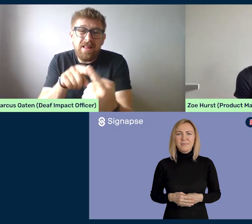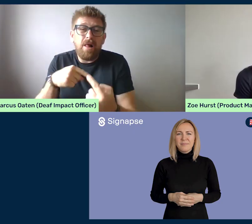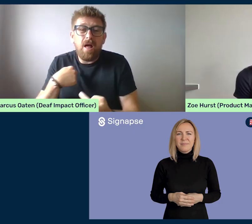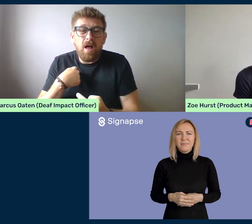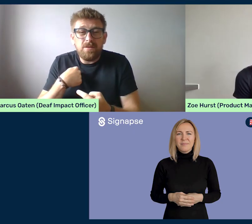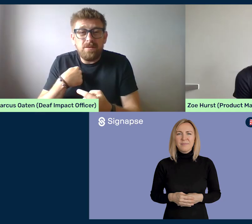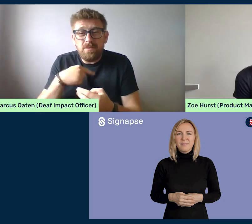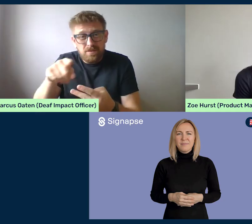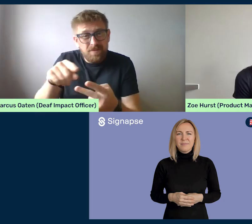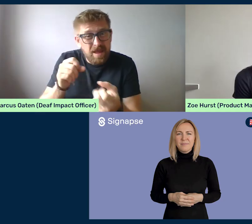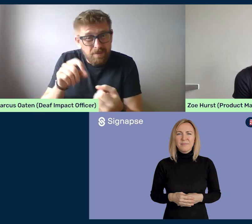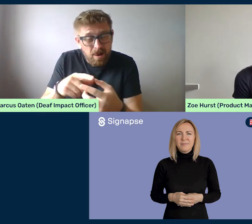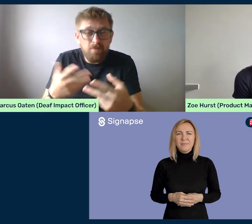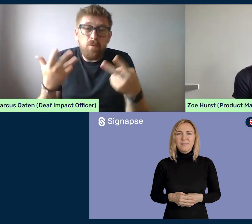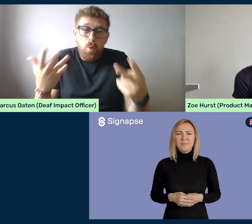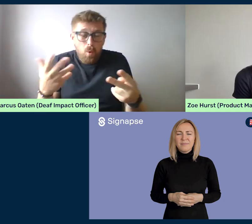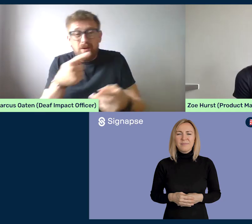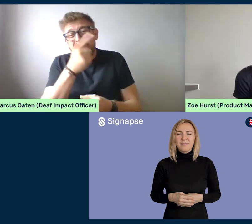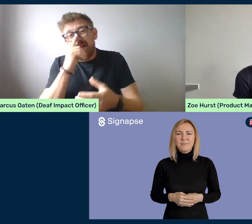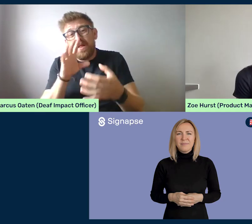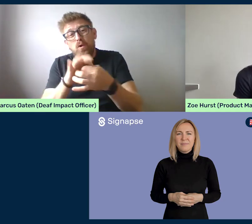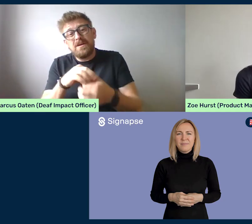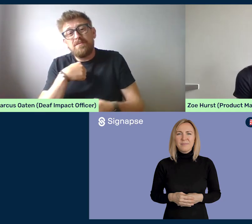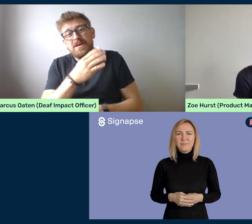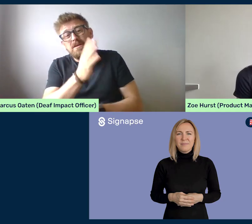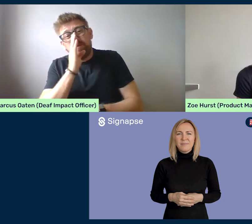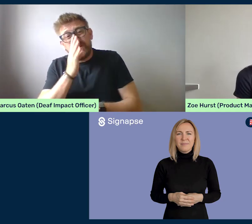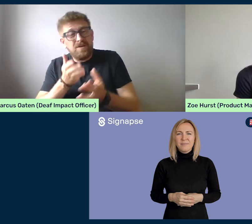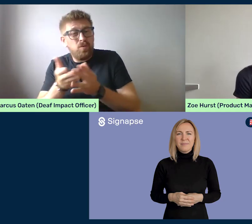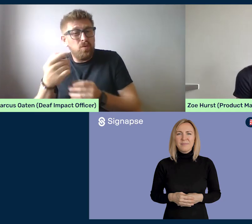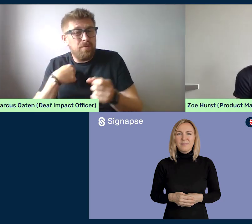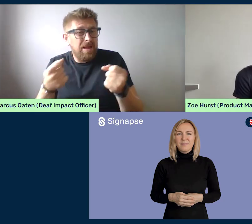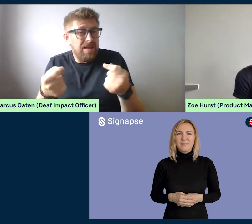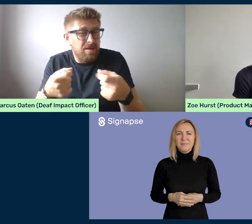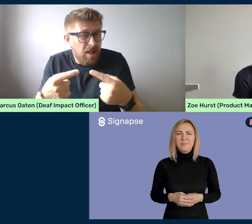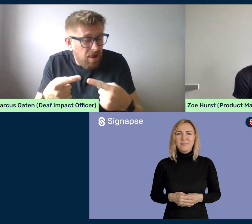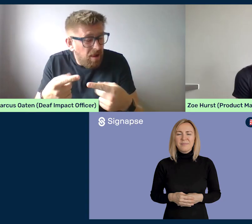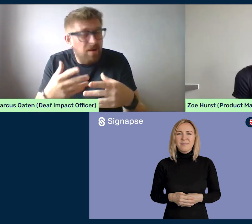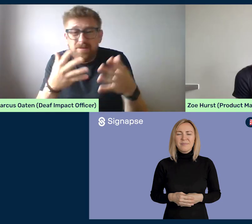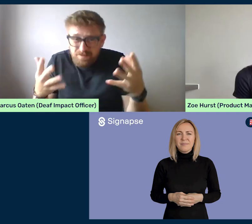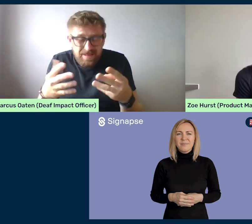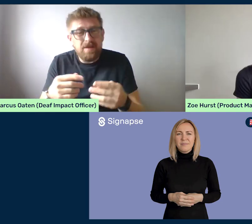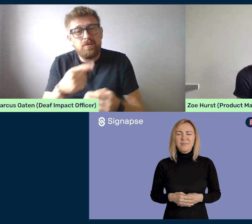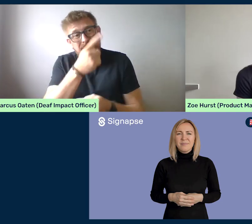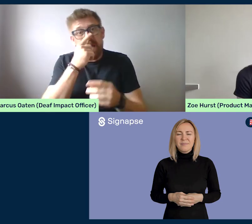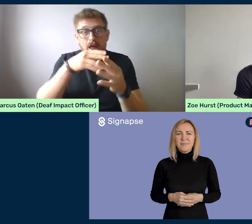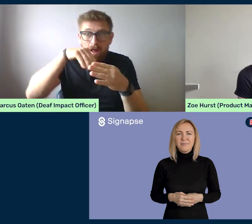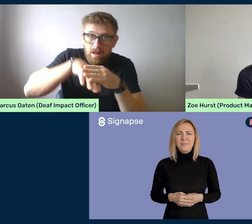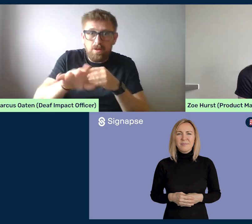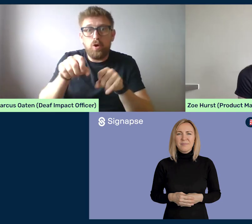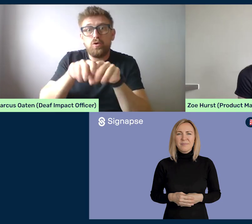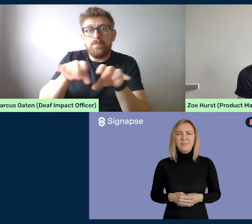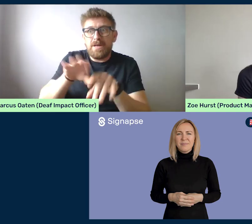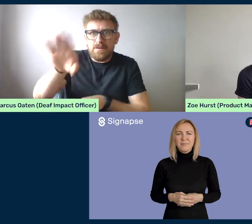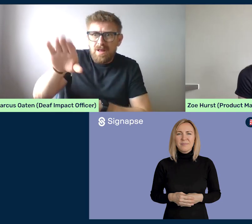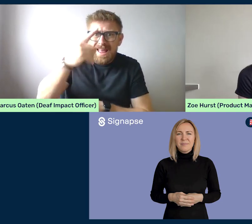look at our website. They can also email us, or they can contact me directly through my yeah. own email, which is